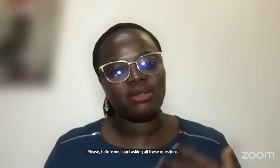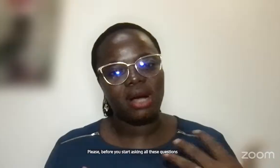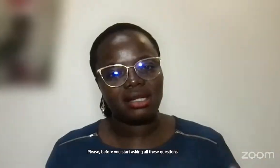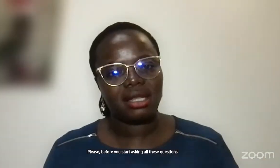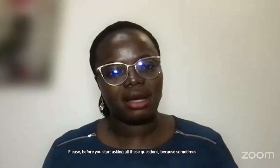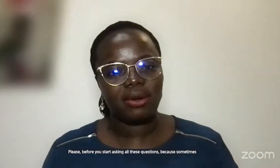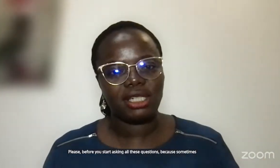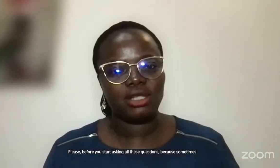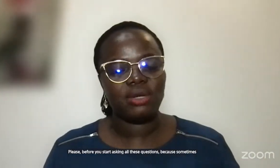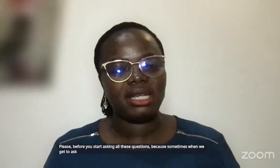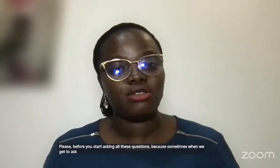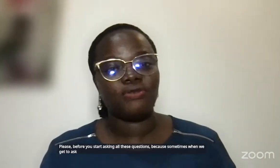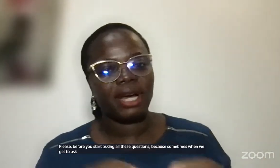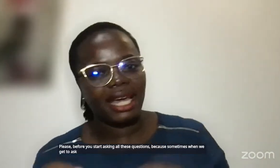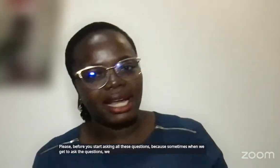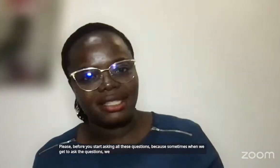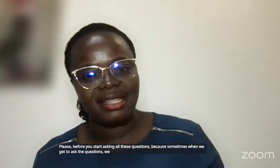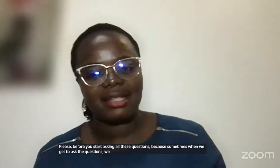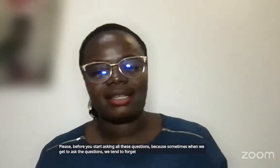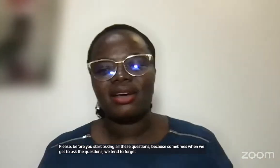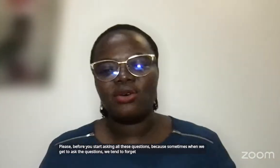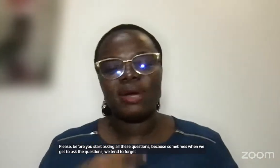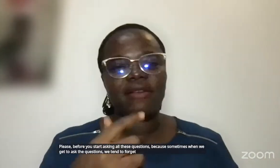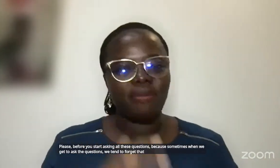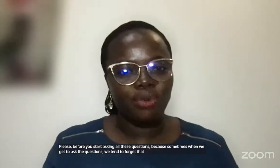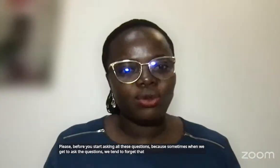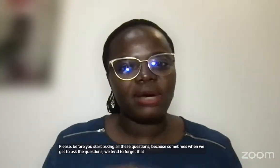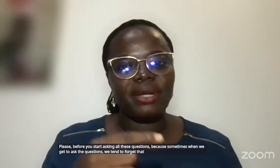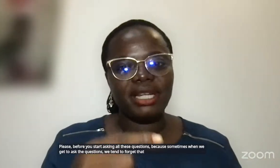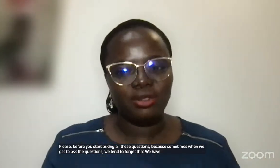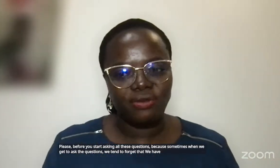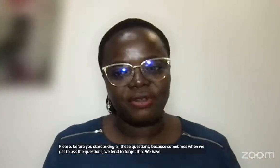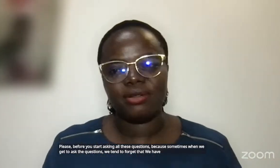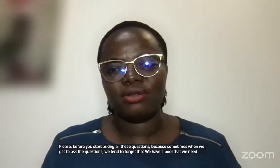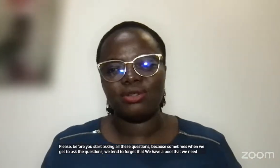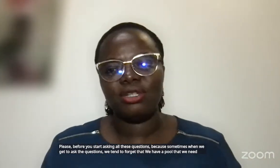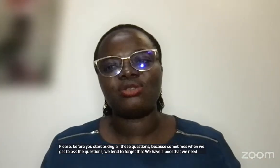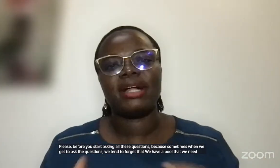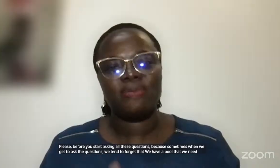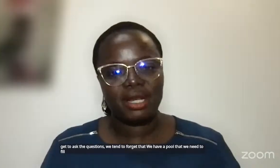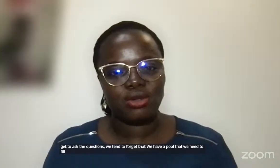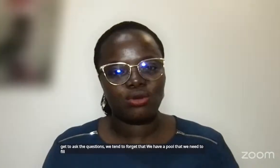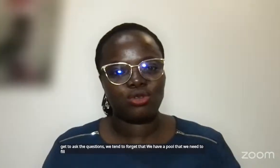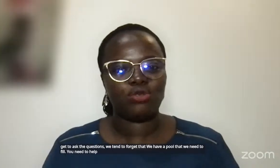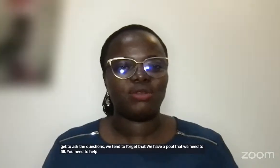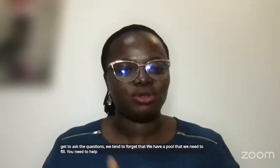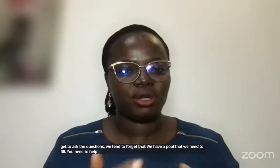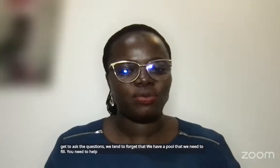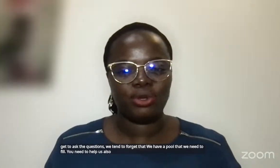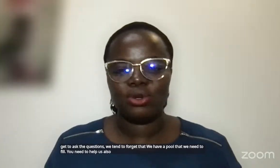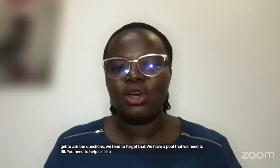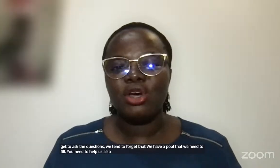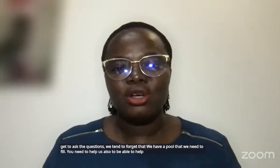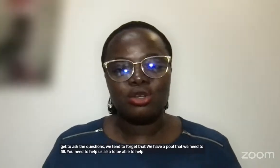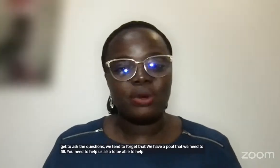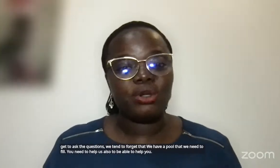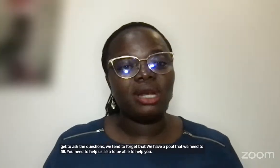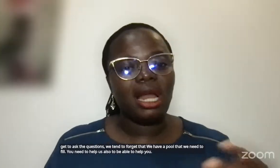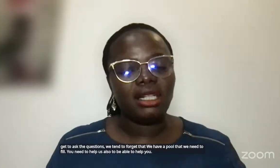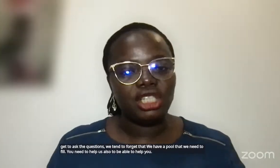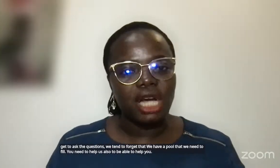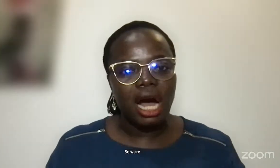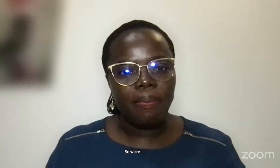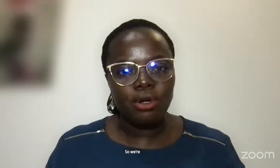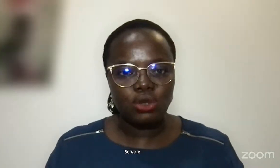when we get to ask the questions, we tend to forget that we have a poll that we need to fill. You need to help us also to be able to help you. So we're going